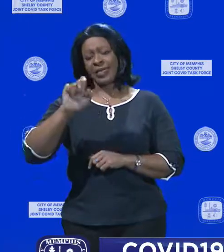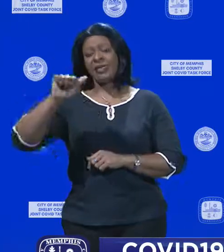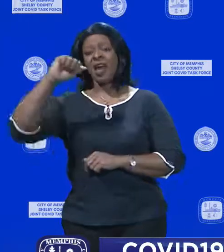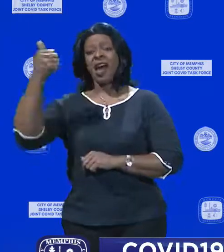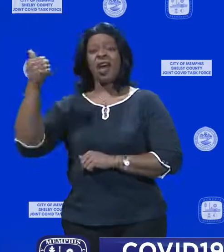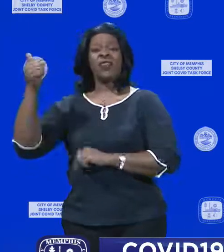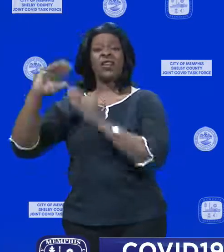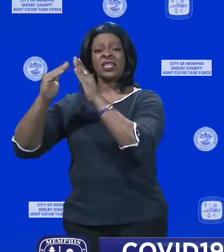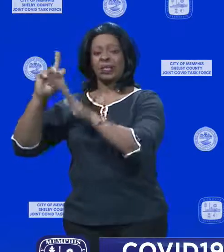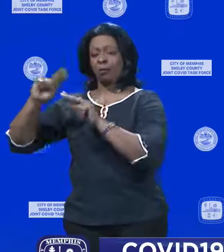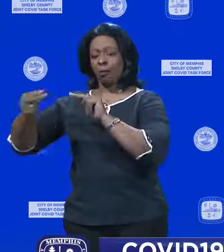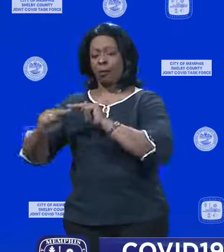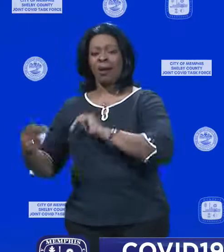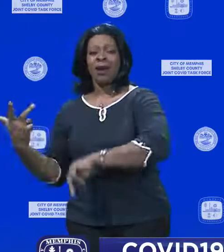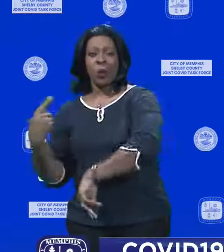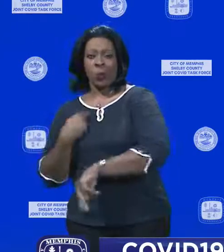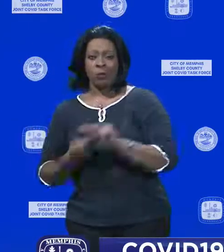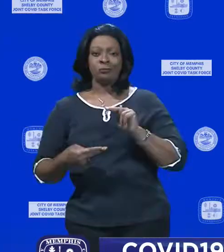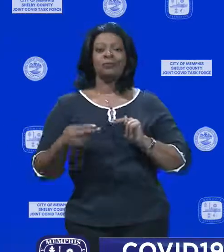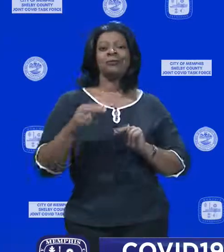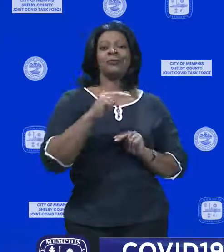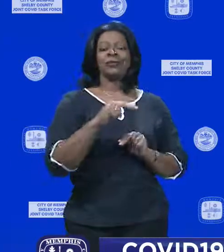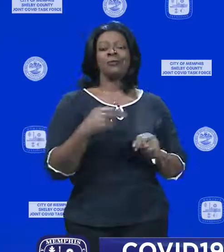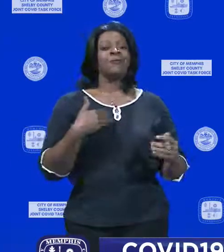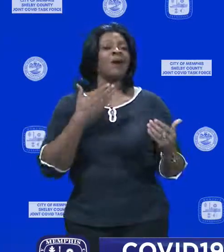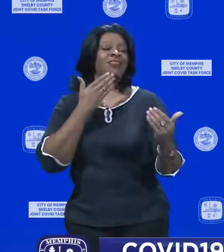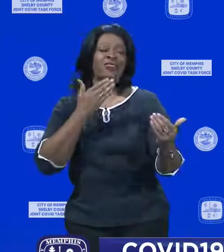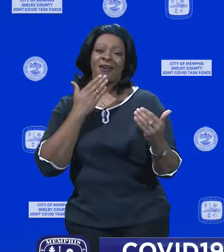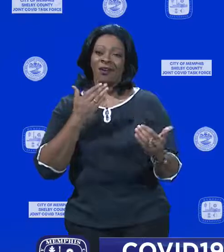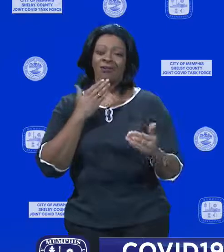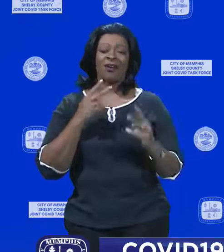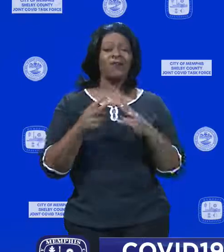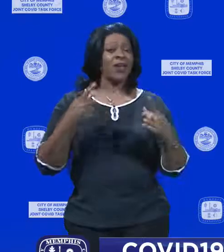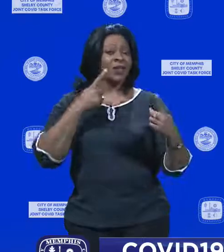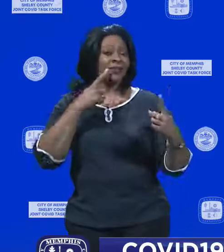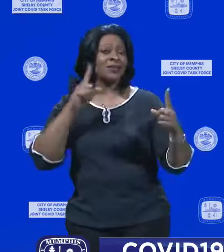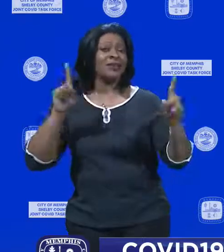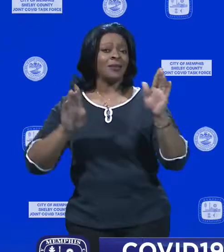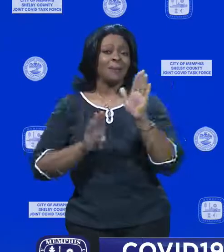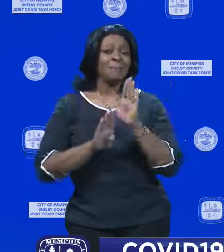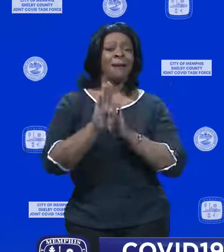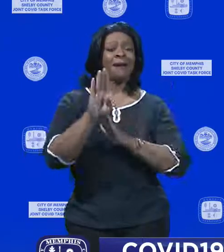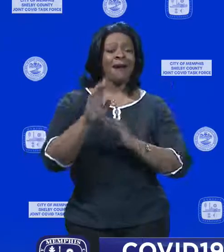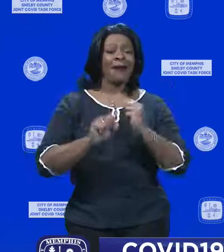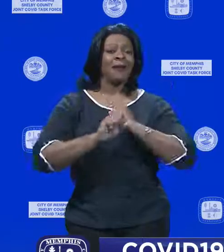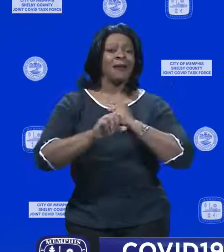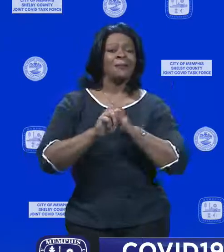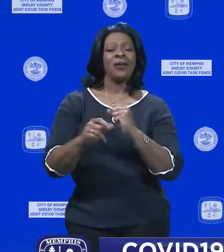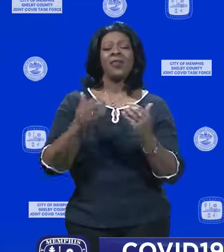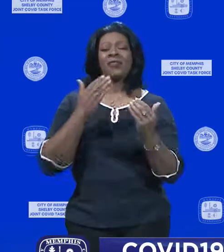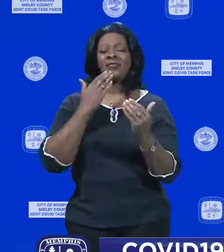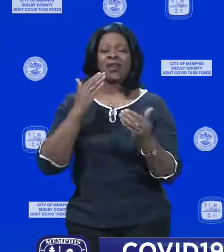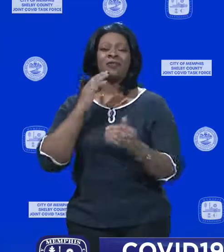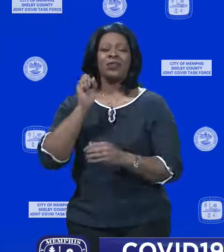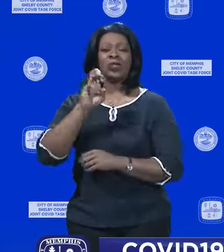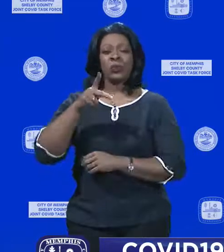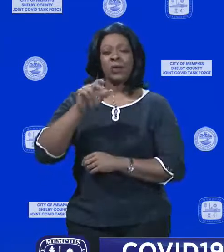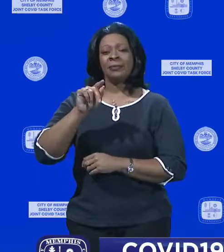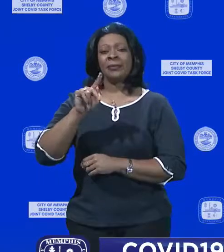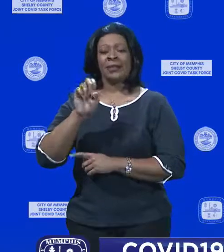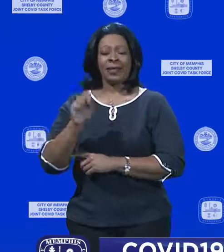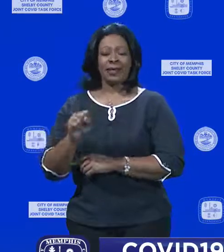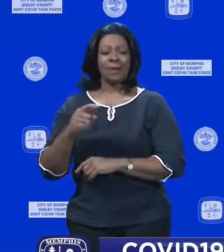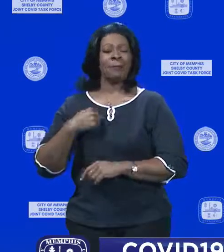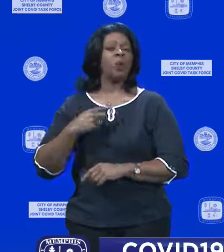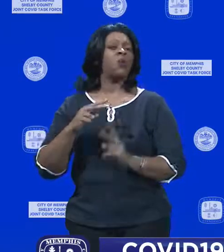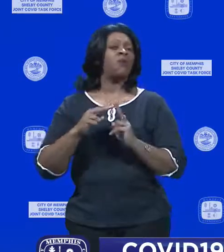a dramatic decline. So we're very thankful. Very successful vaccine campaign, very successful sweepstakes, but